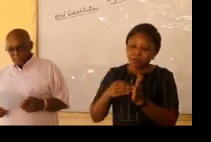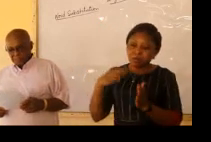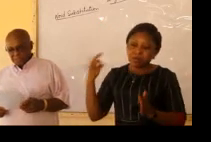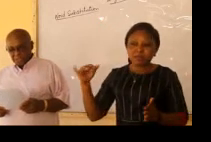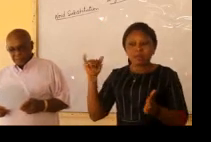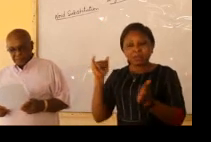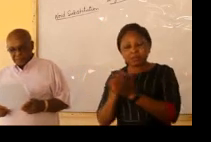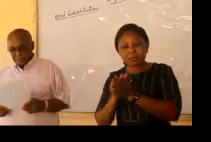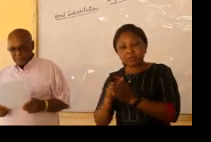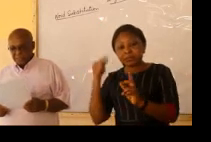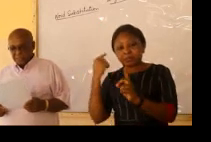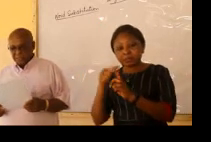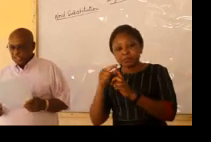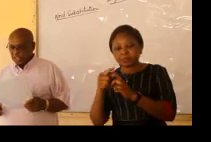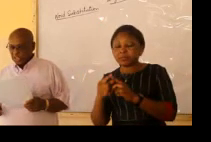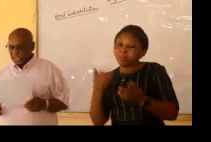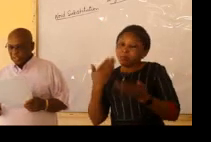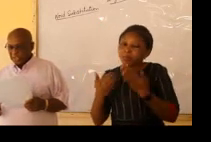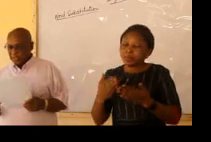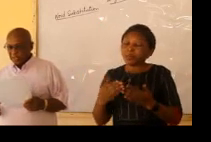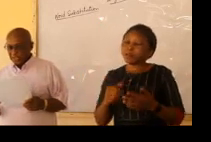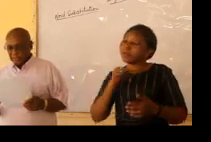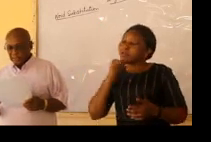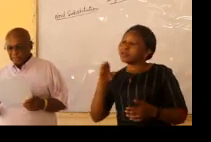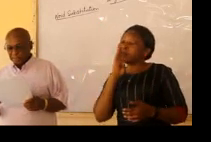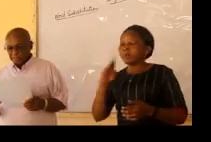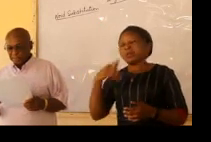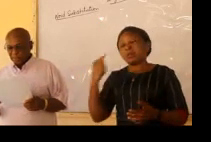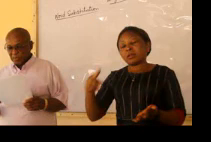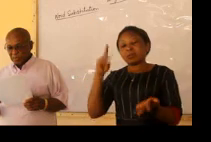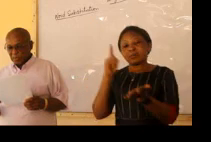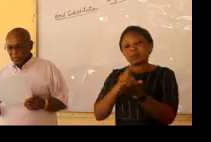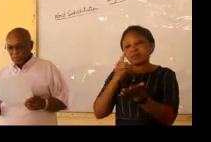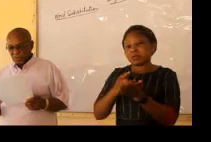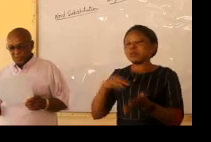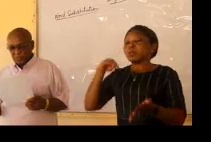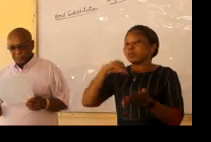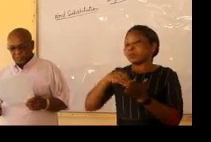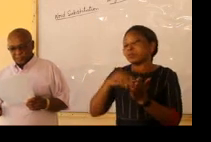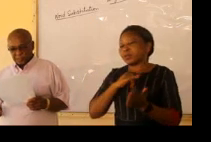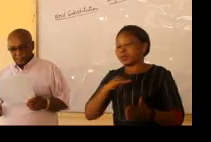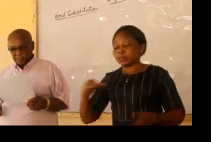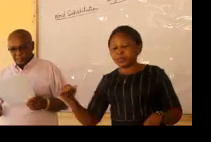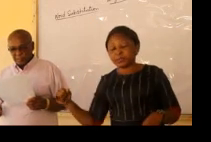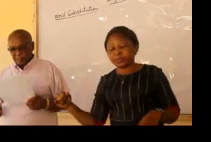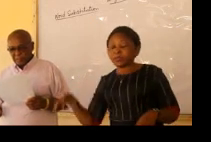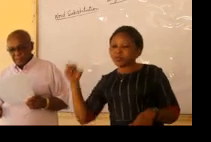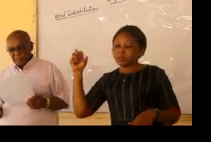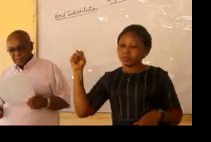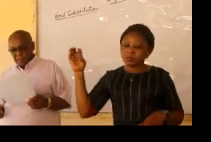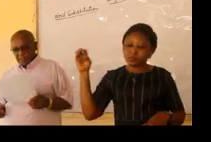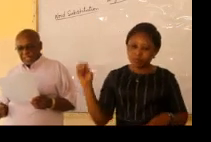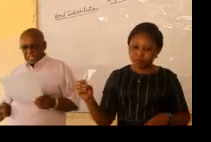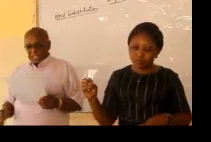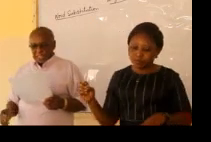might not be the dictionary meaning. So,